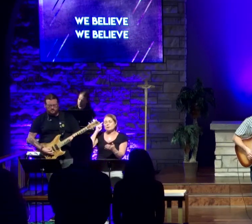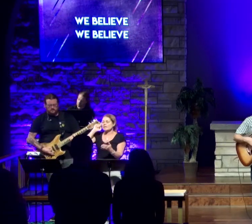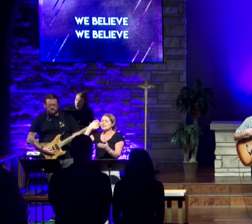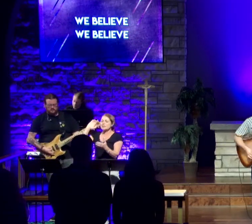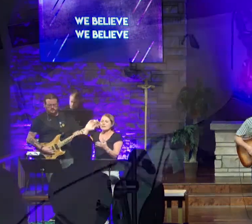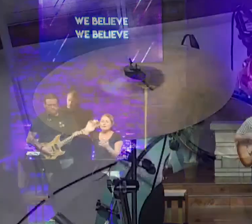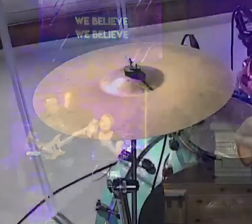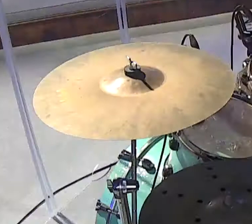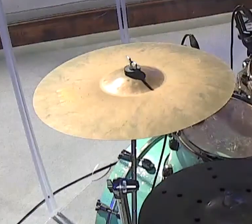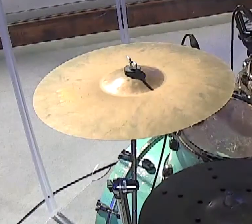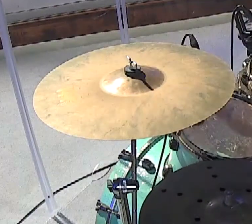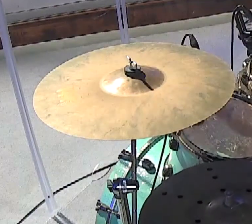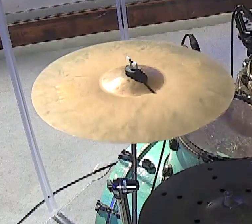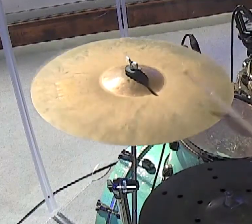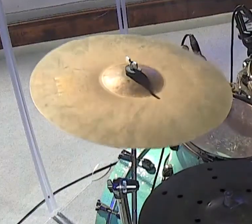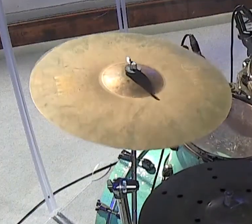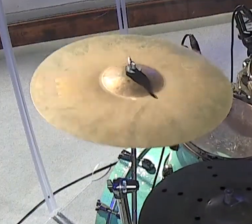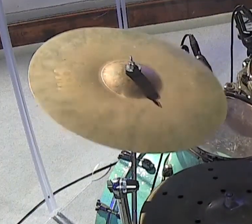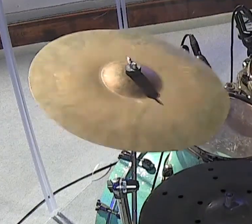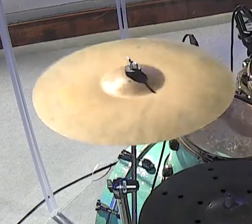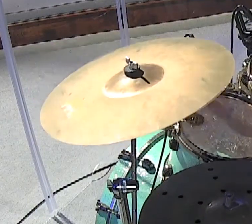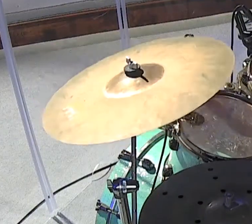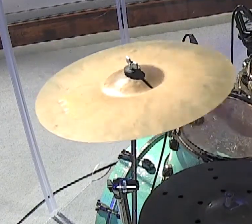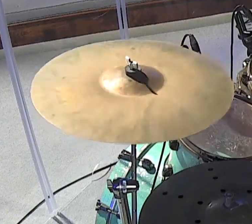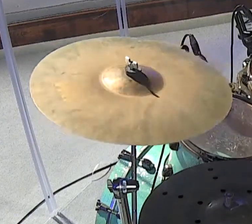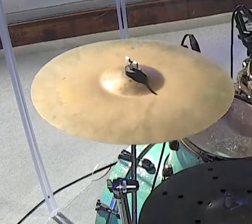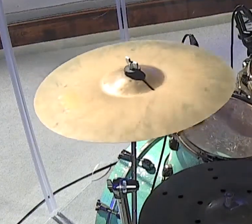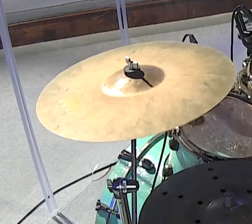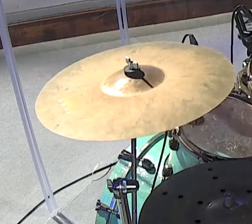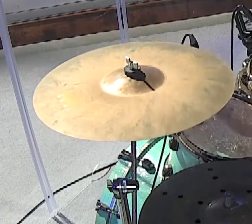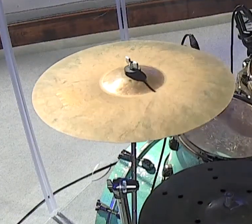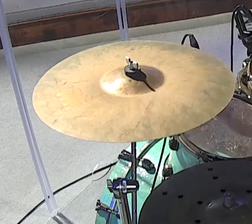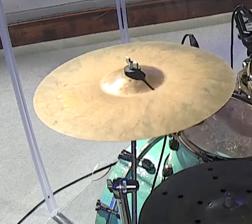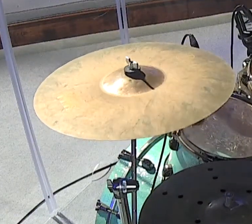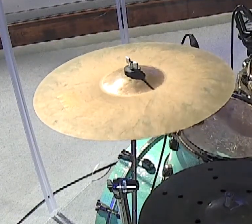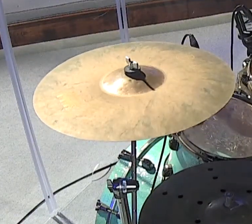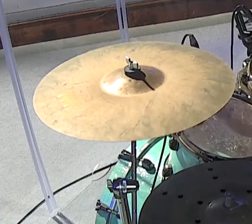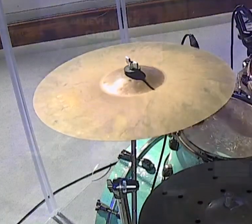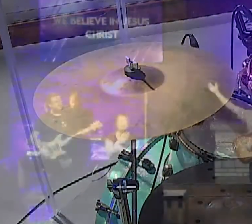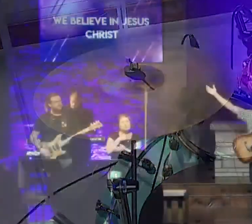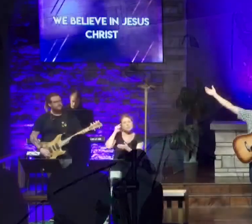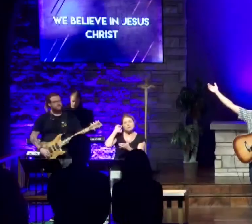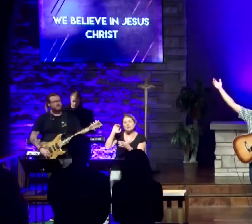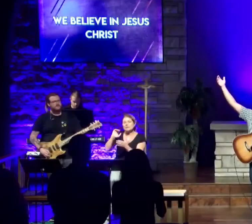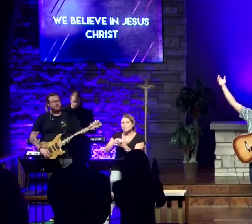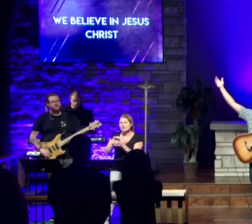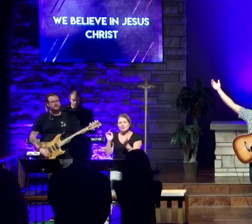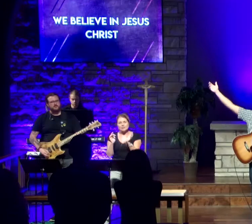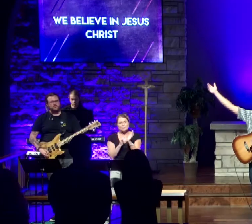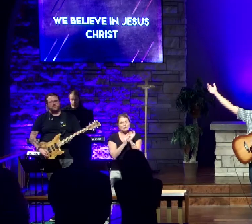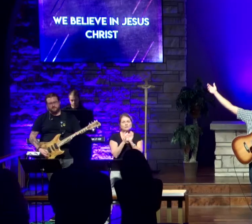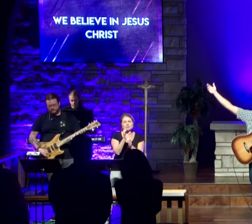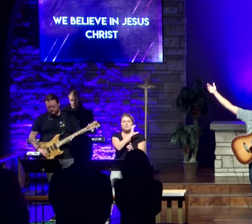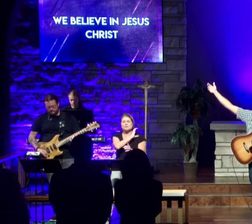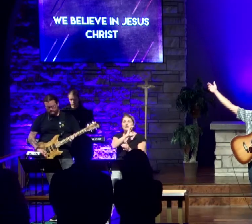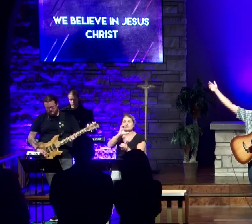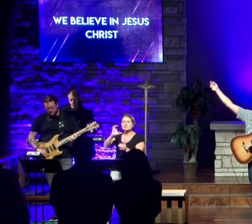we believe, we believe in God. Come on, church, lift your hands up. We believe it.